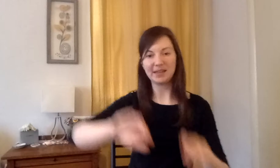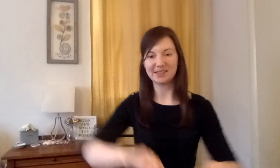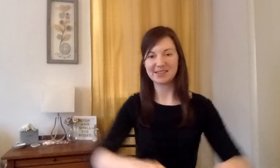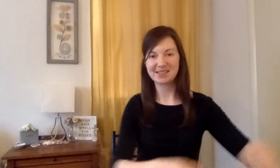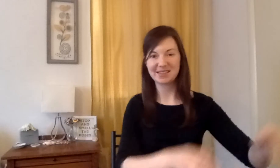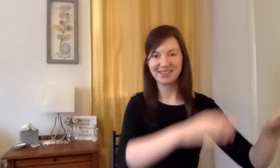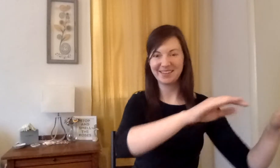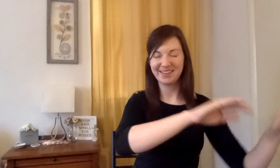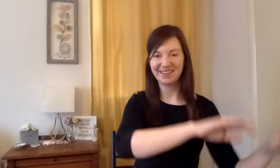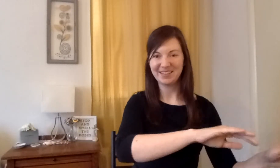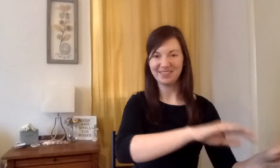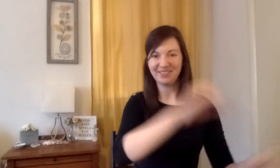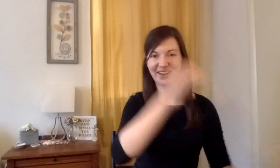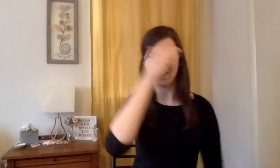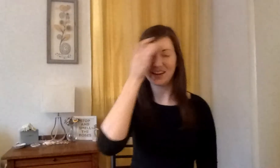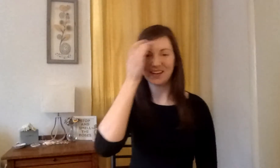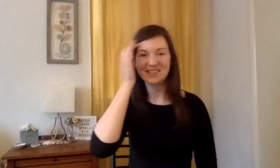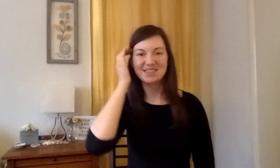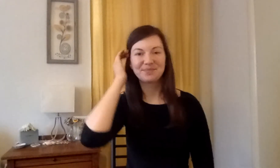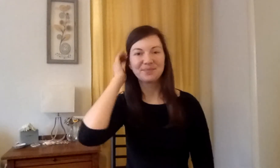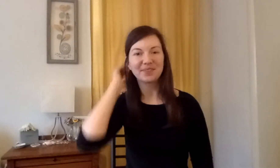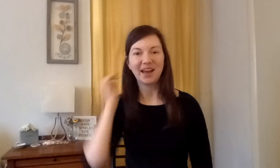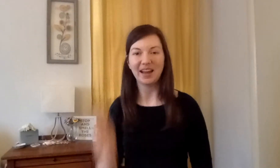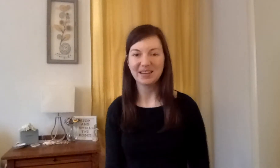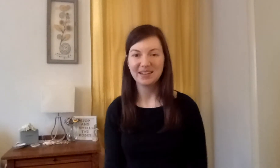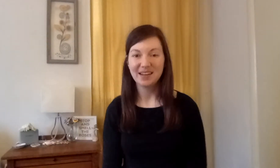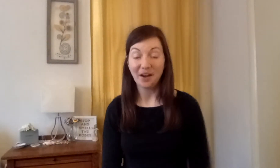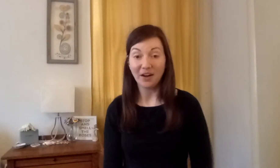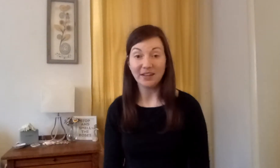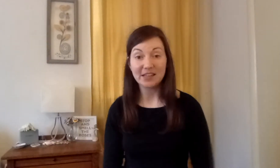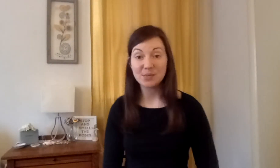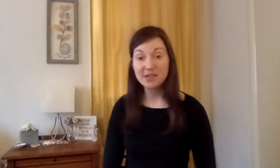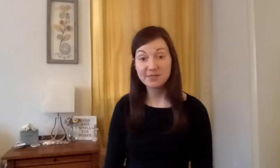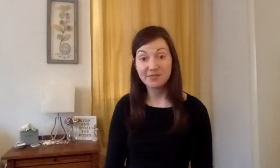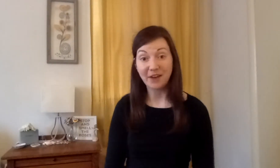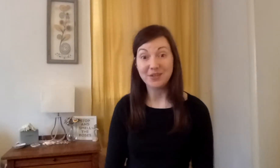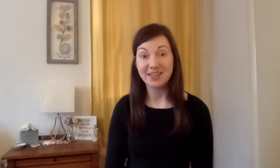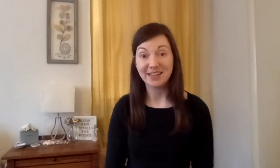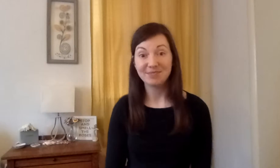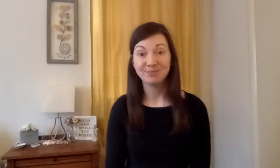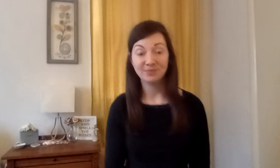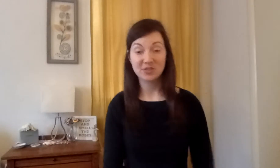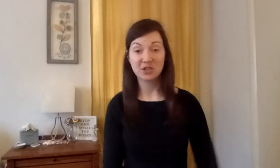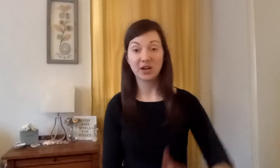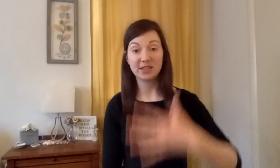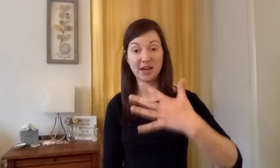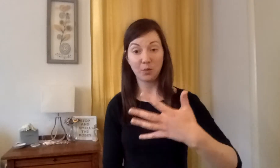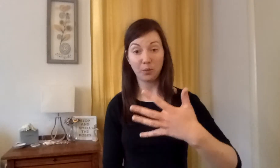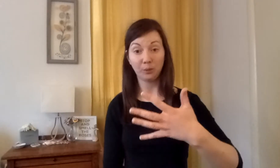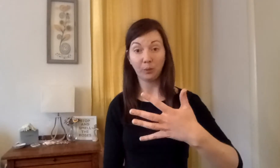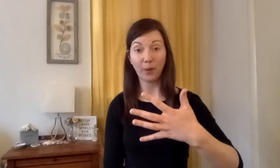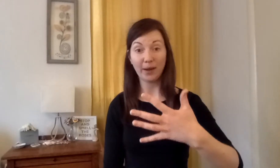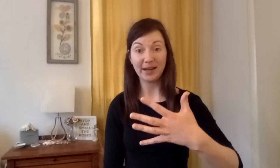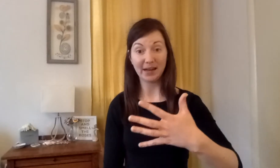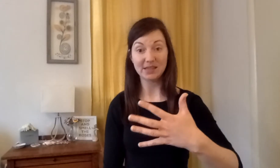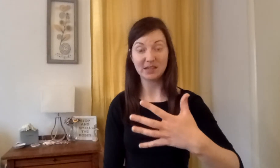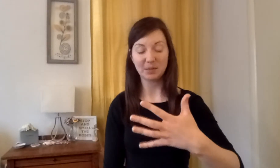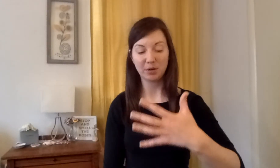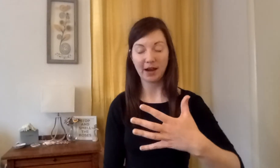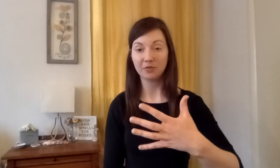hills. Very nice. Okay, our next word is fountain. So you're going to take one hand and put it out in front of